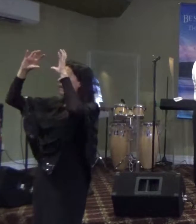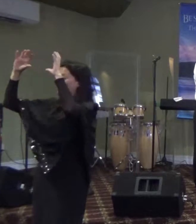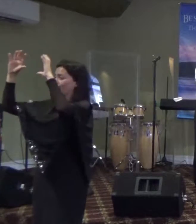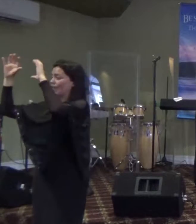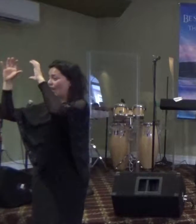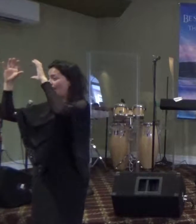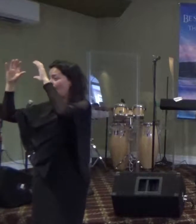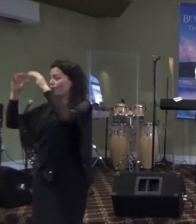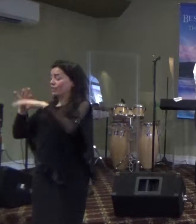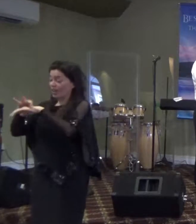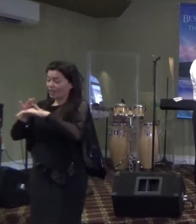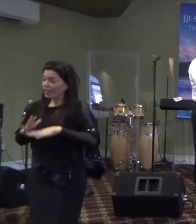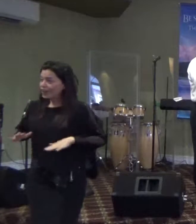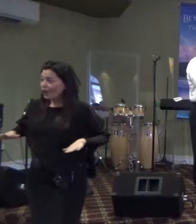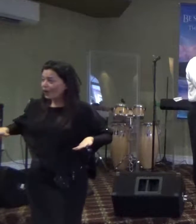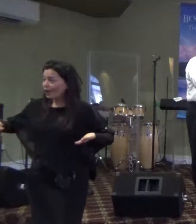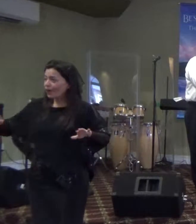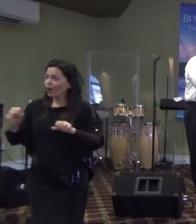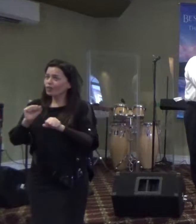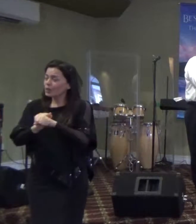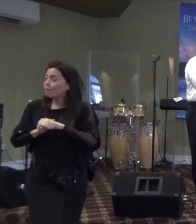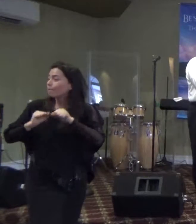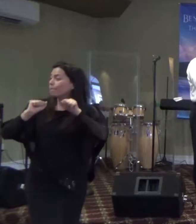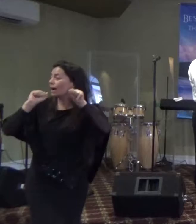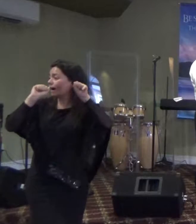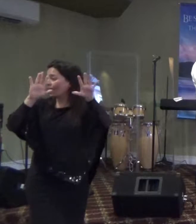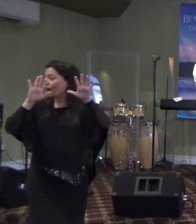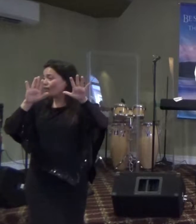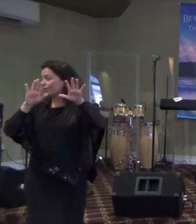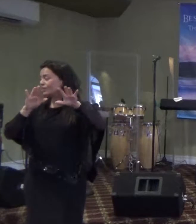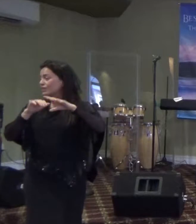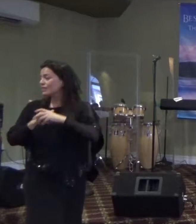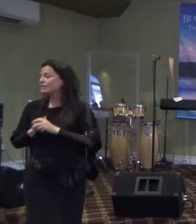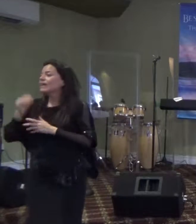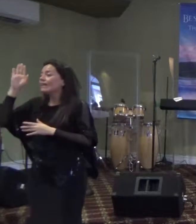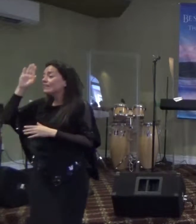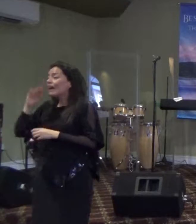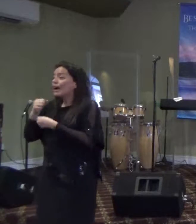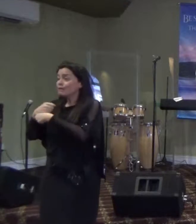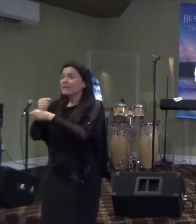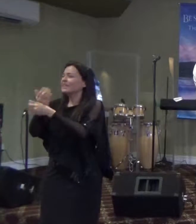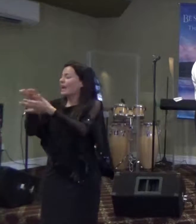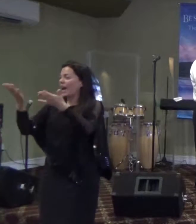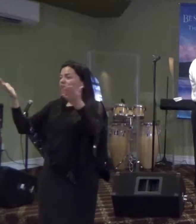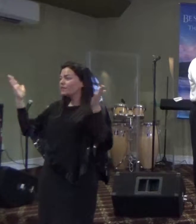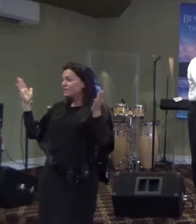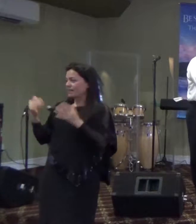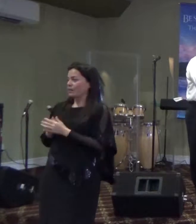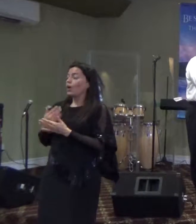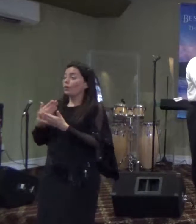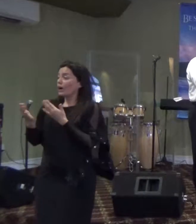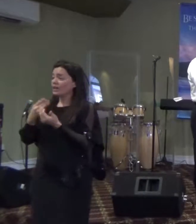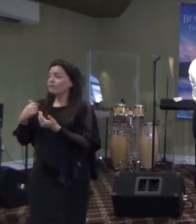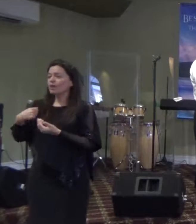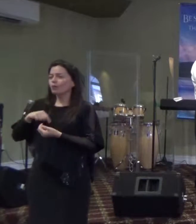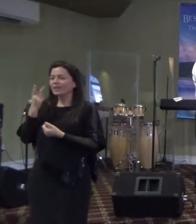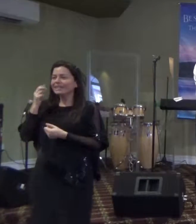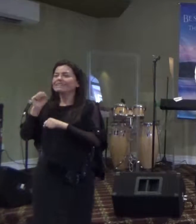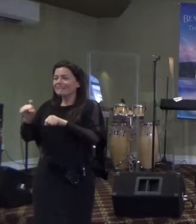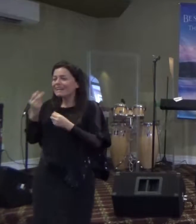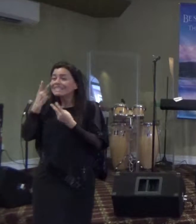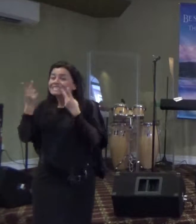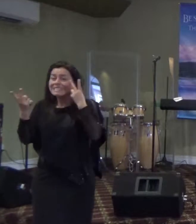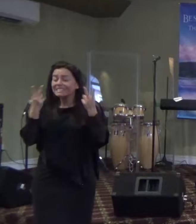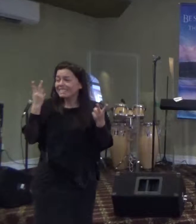que hay en la the tierra, ones that are on earth, visibles e invisibles, visible or invisible, sean tronos, whether it be thrones,